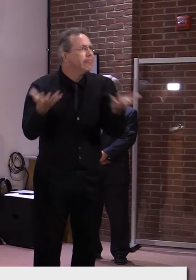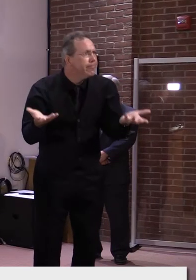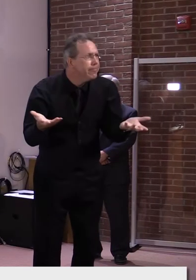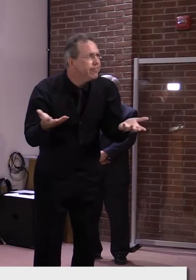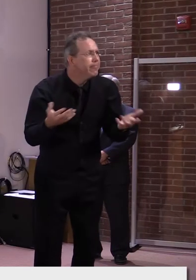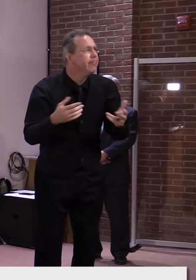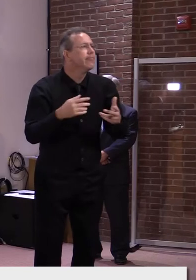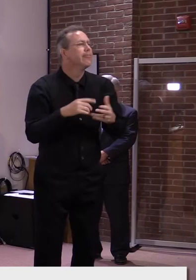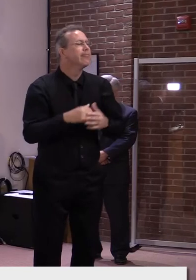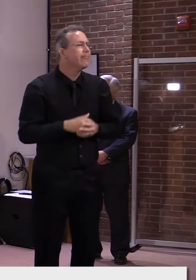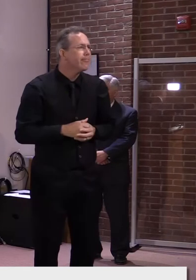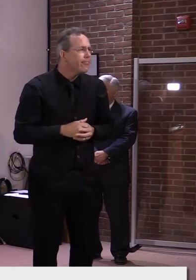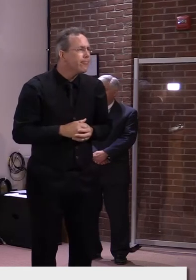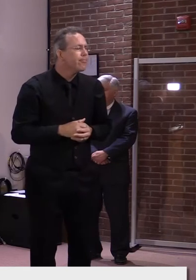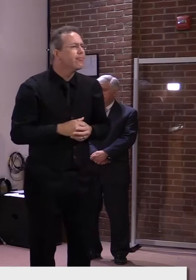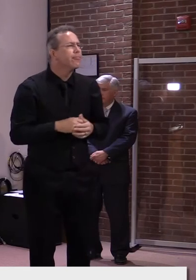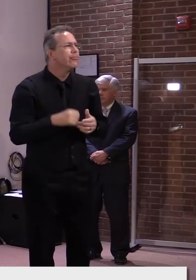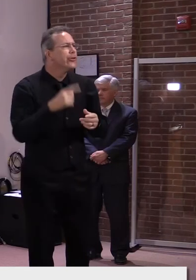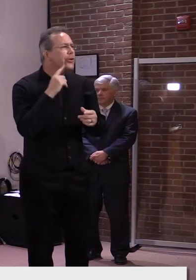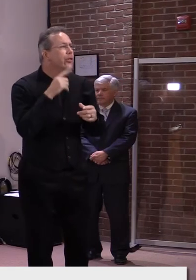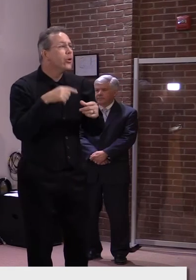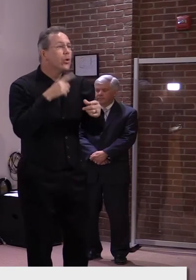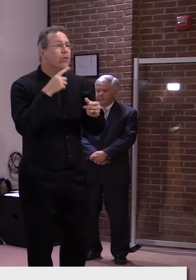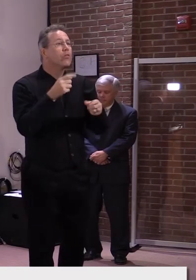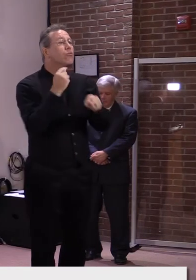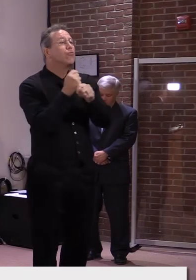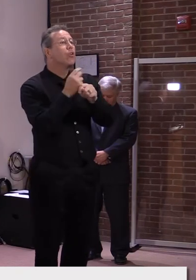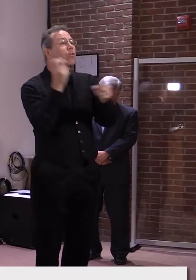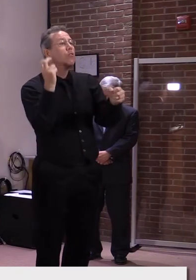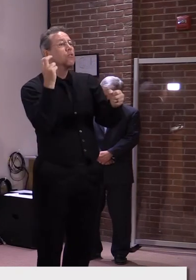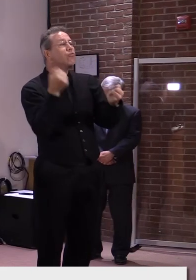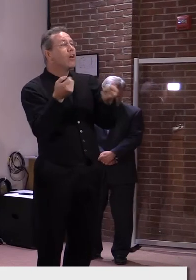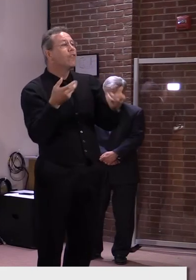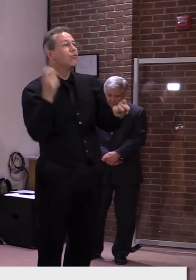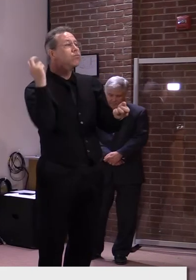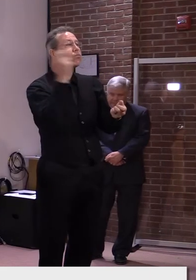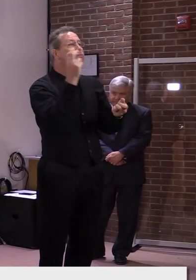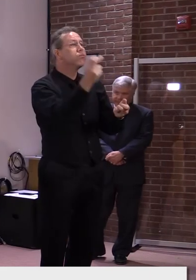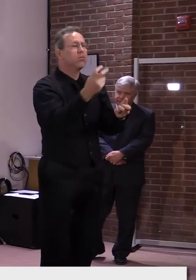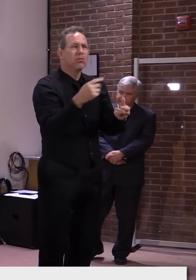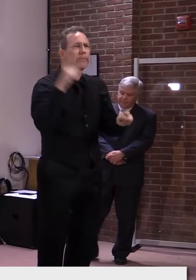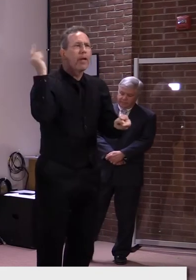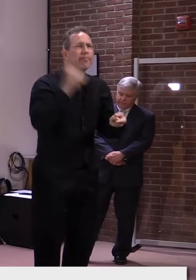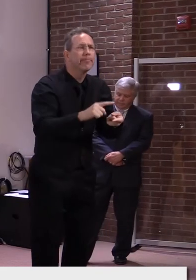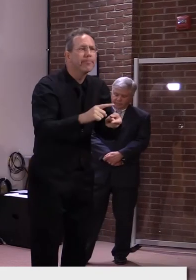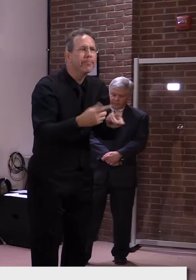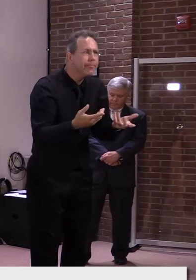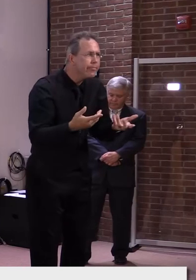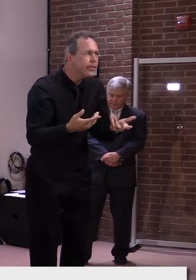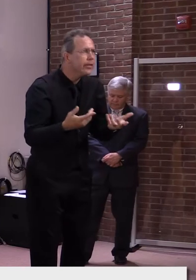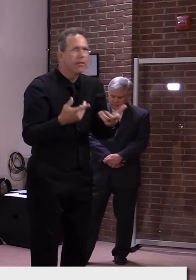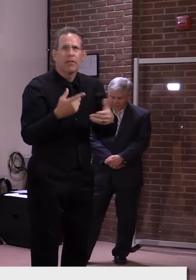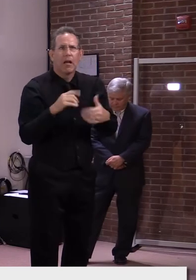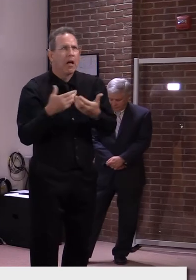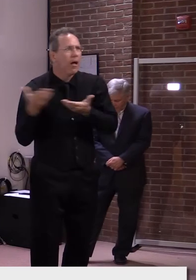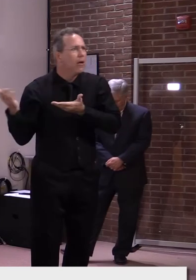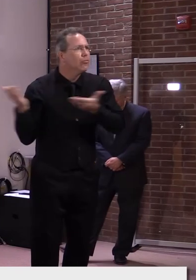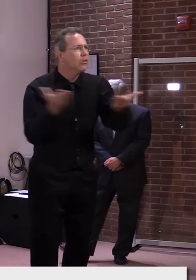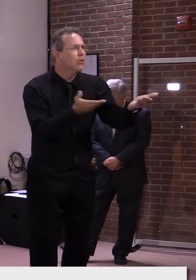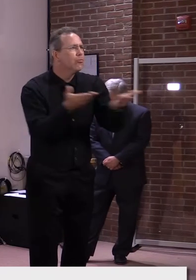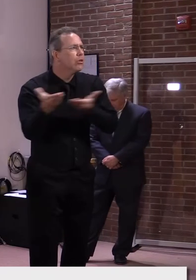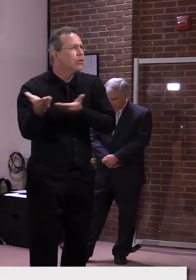drivers, the over-the-road tanker drivers, are not there. So they're not at capacity. They're not able to